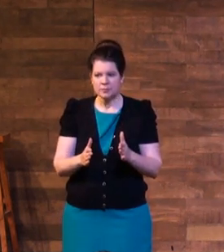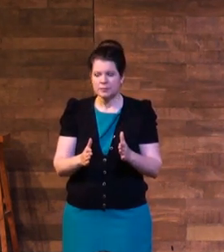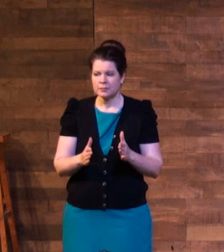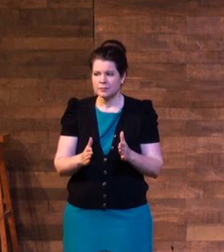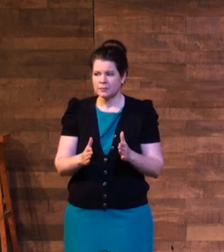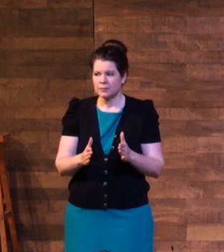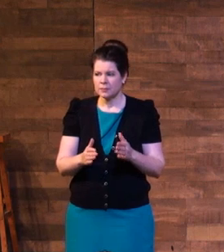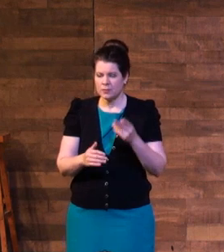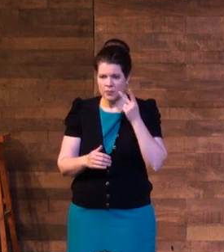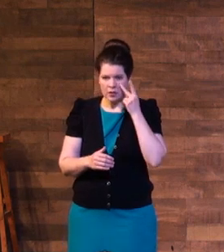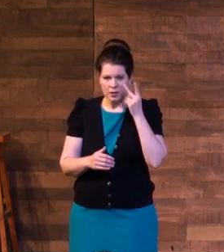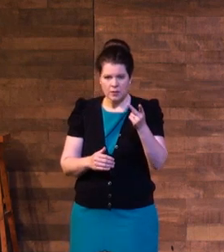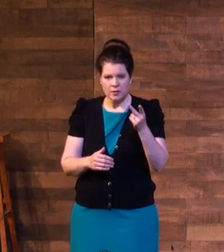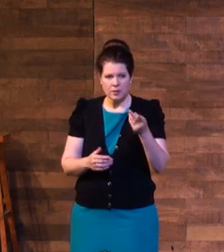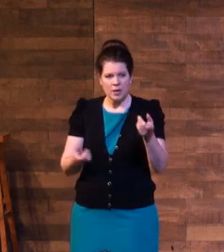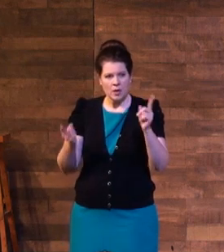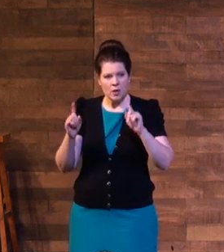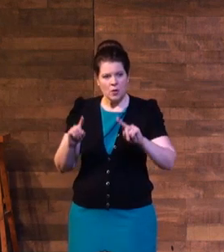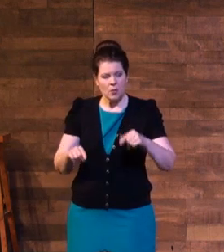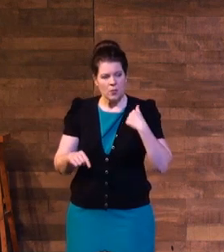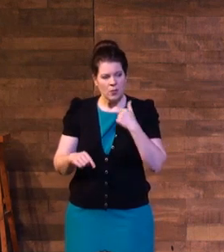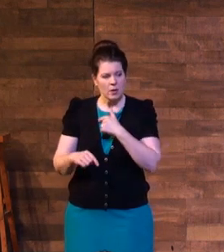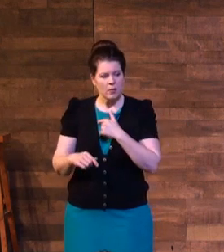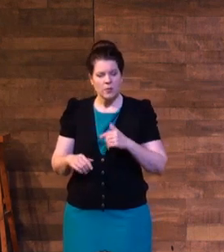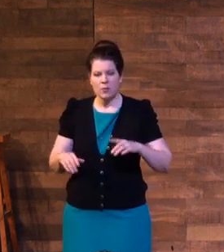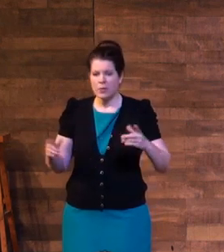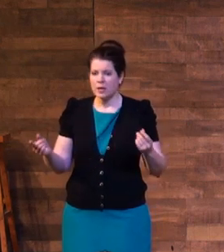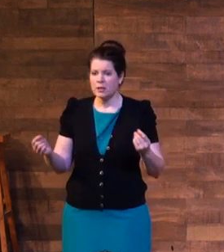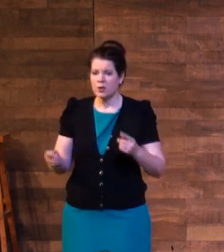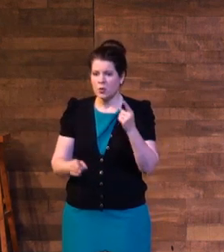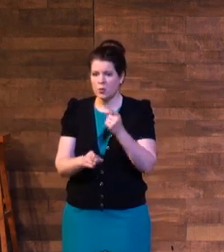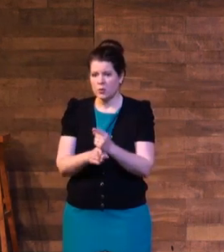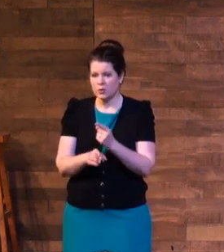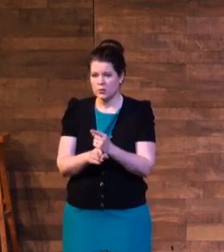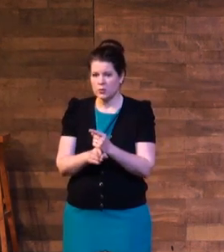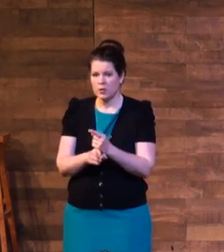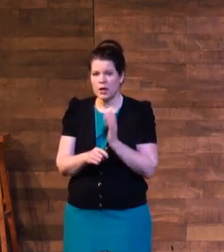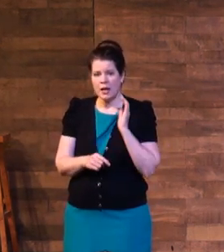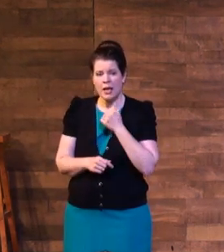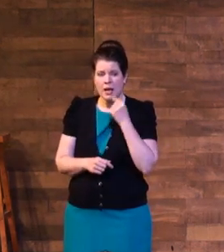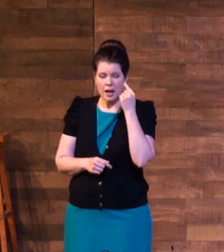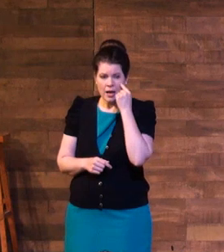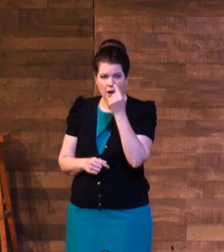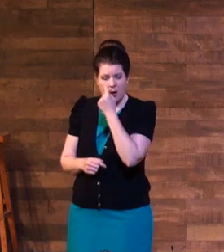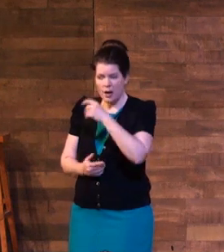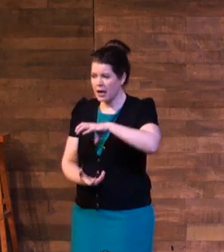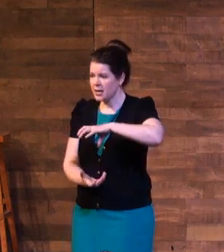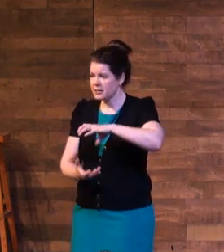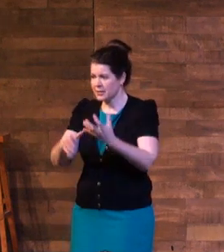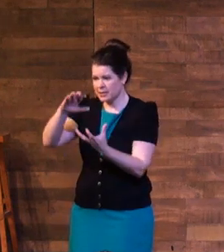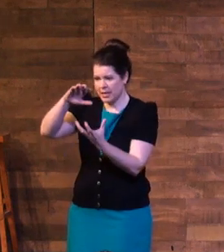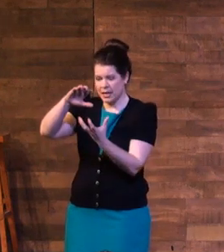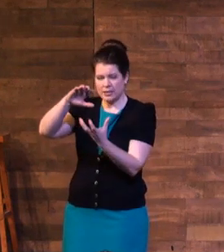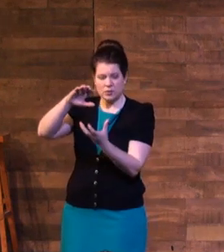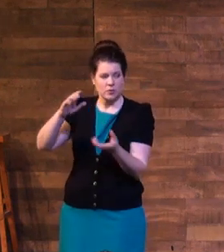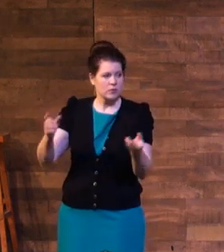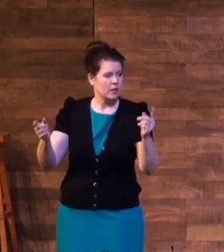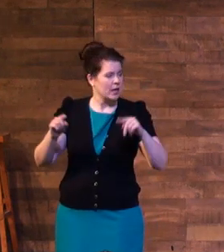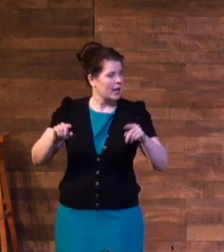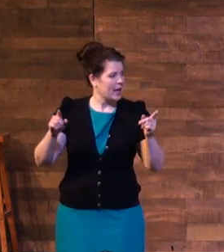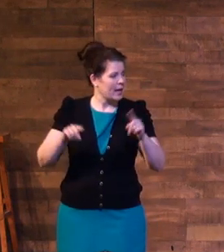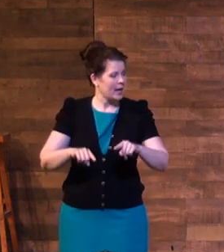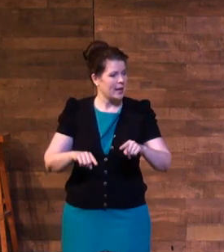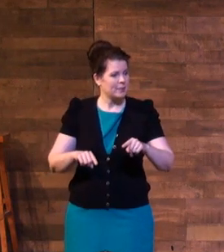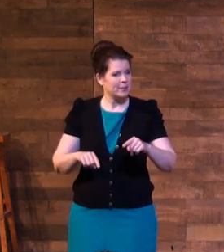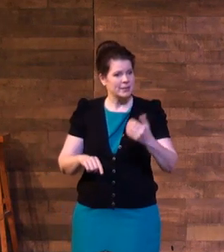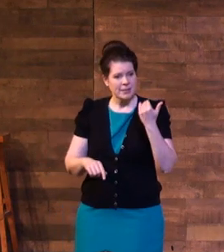You see, whenever we do what's right in our own eyes, catastrophe happens. And what I'm doing right now is trying to do what's right in my own eyes in